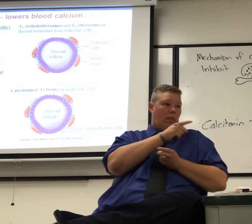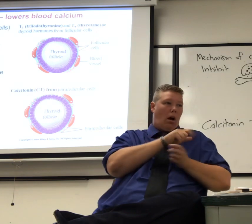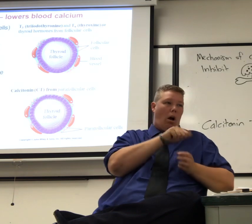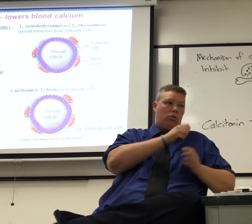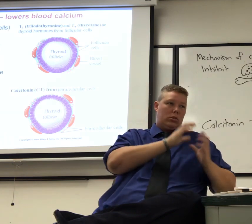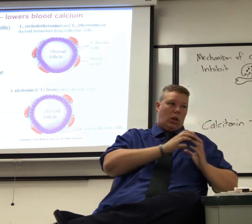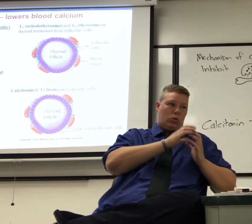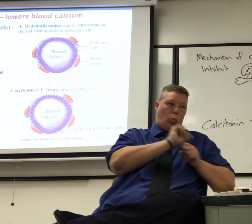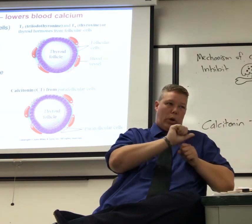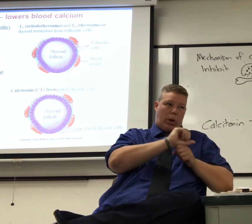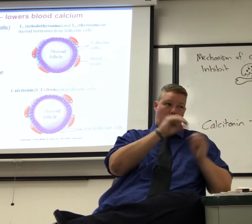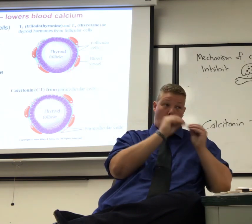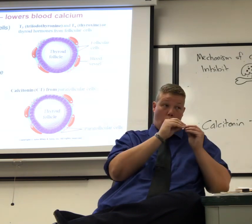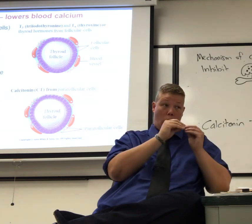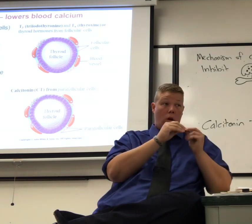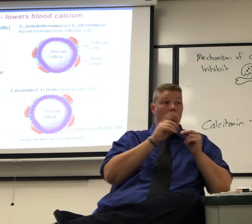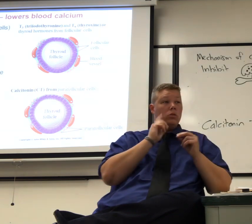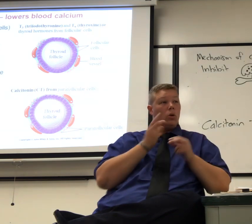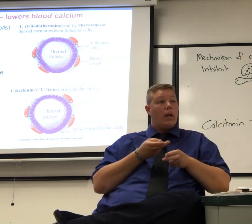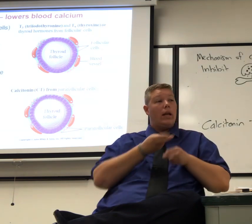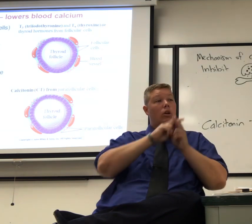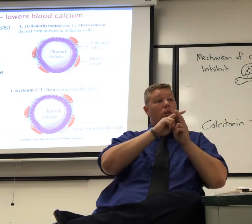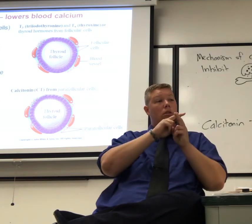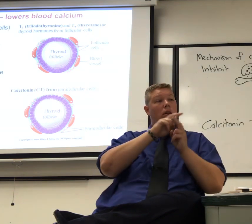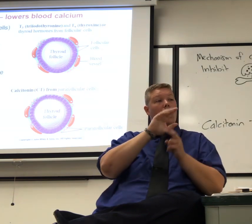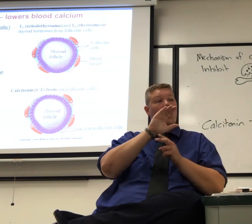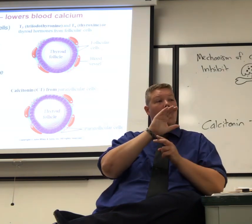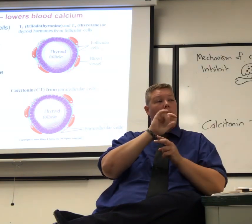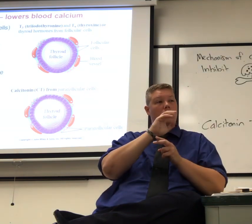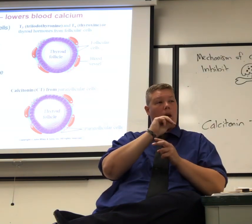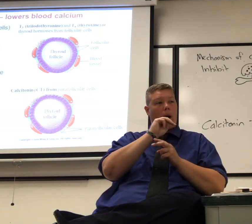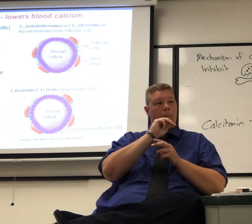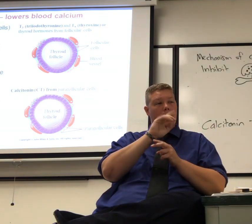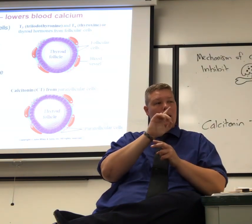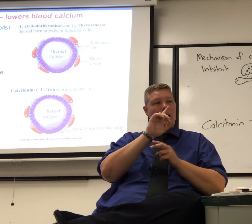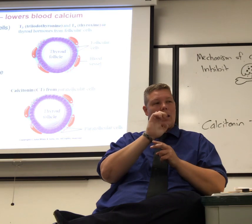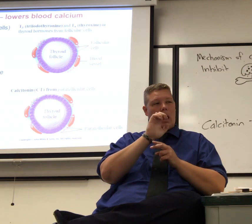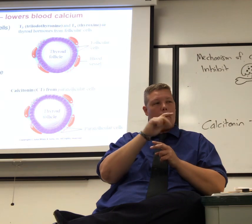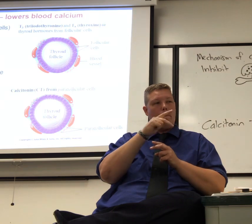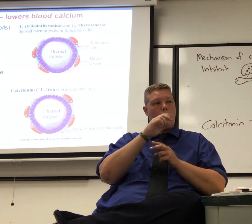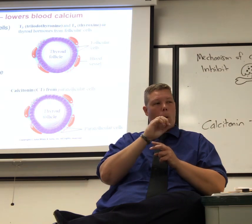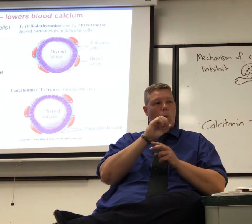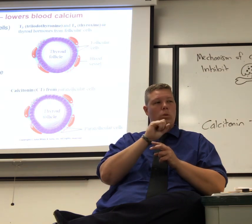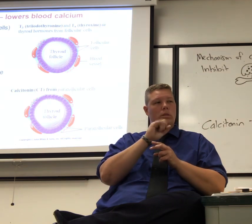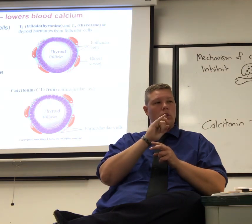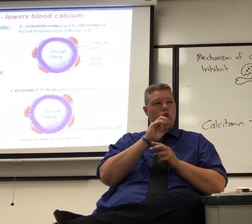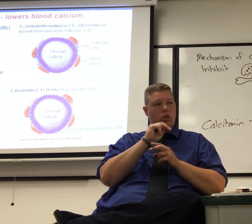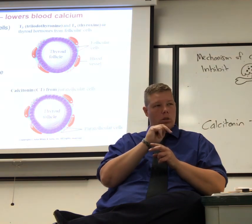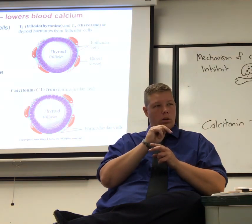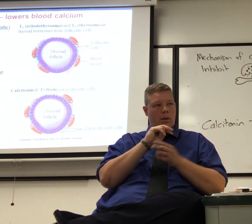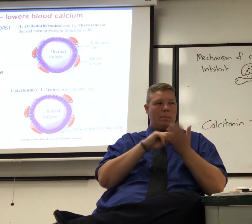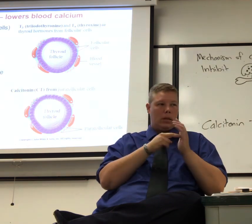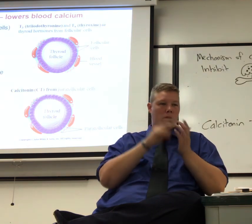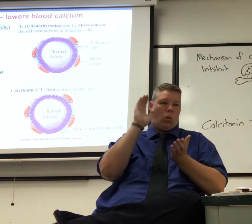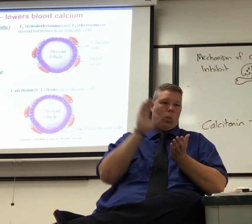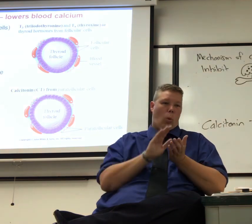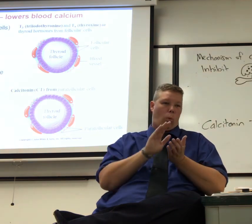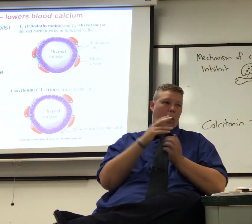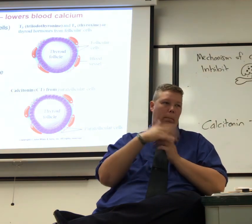promotes calcium uptake into the bone because these cells are be working more. So you're going to increase